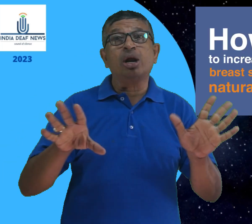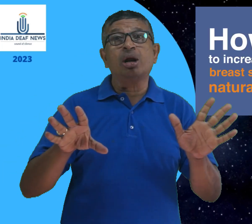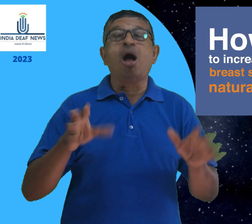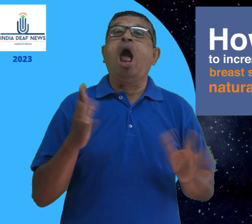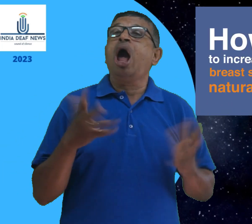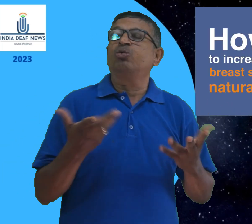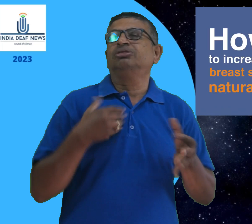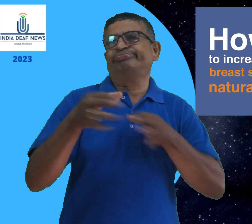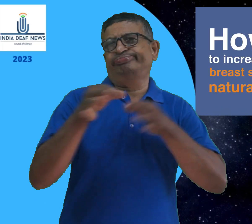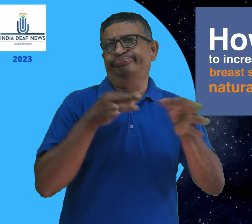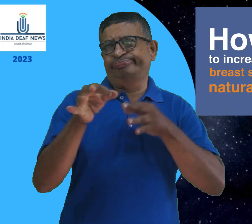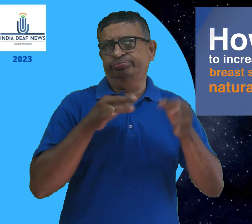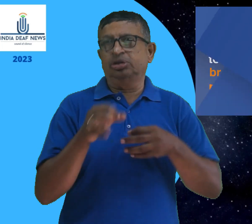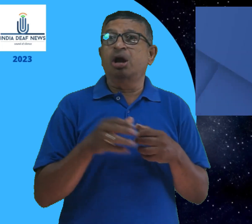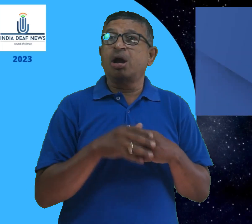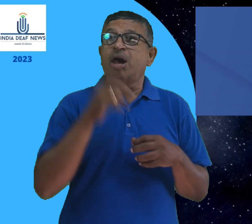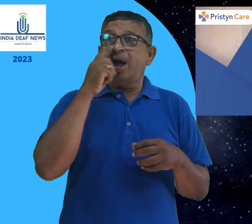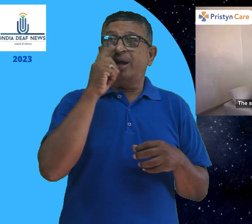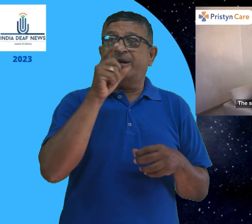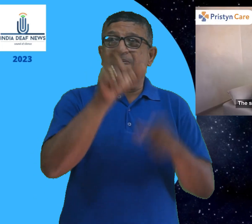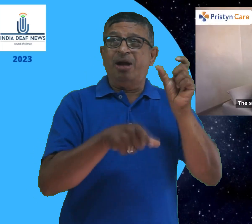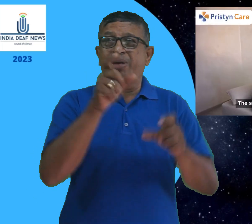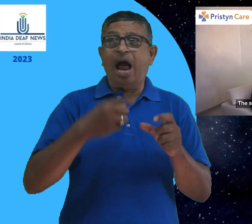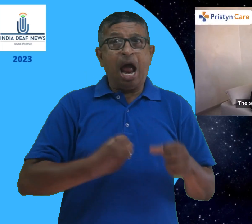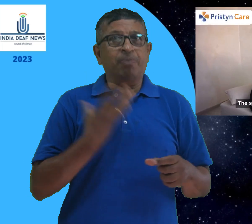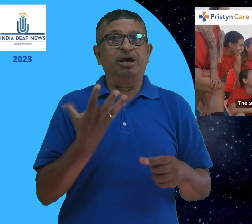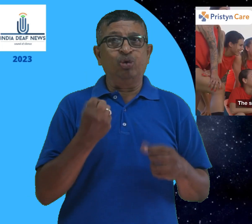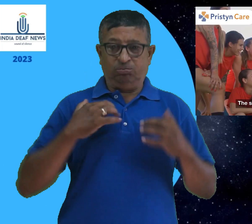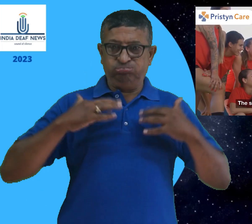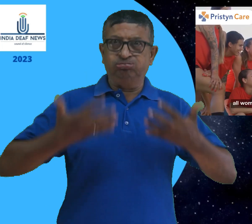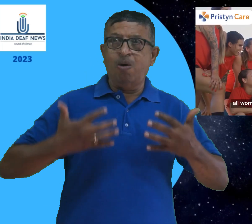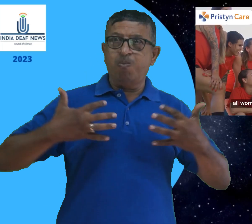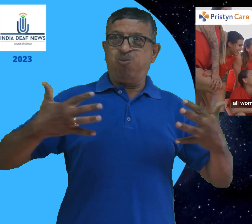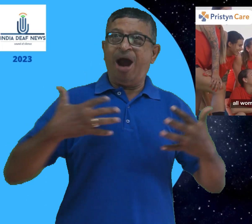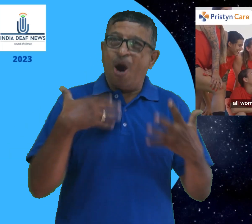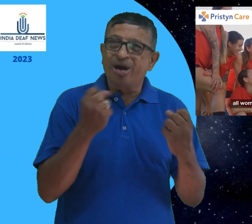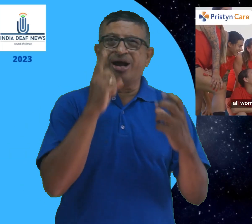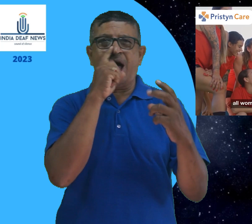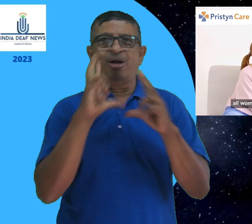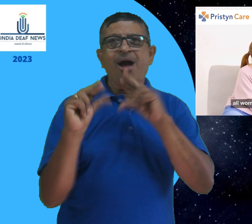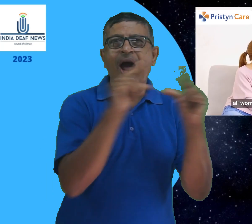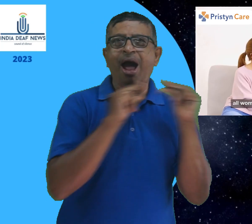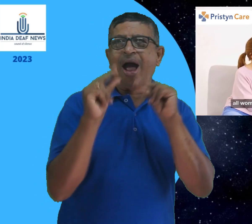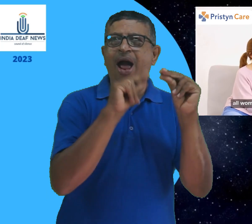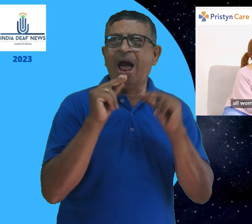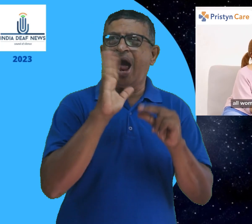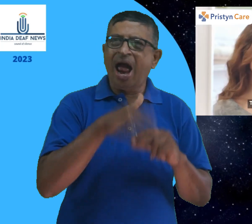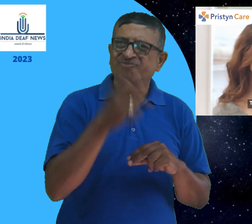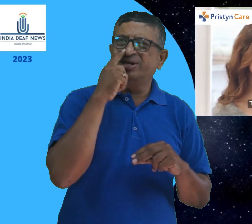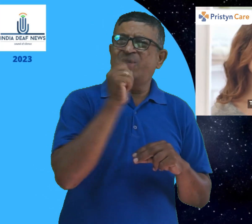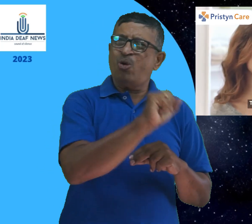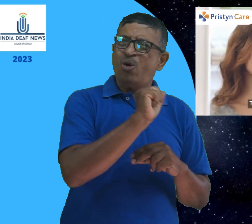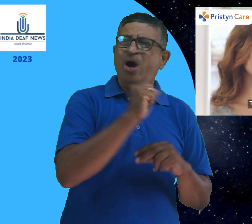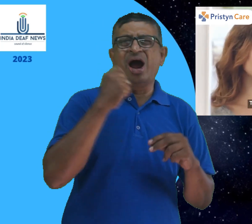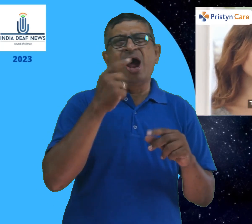How to increase breast size naturally. The size of the breast is an element almost all women on planet Earth are concerned about.